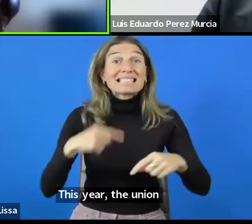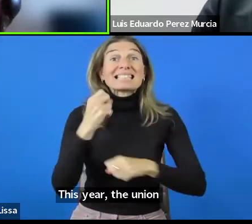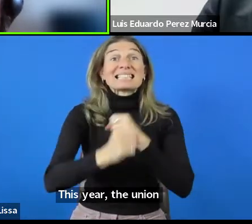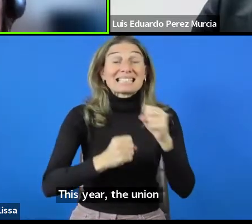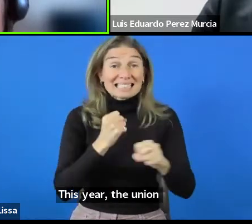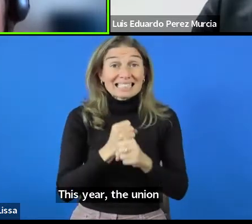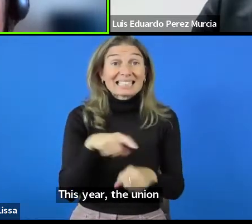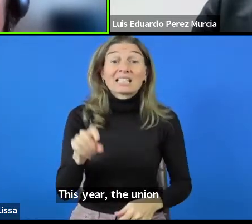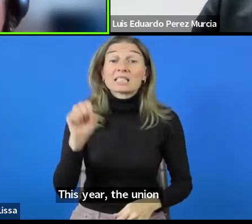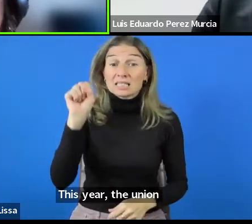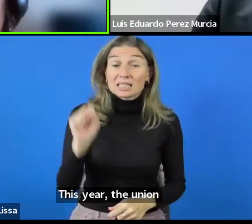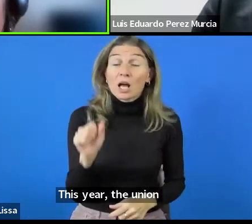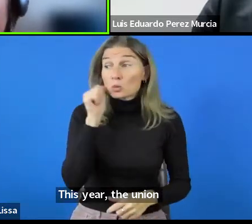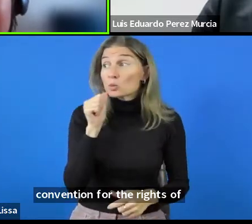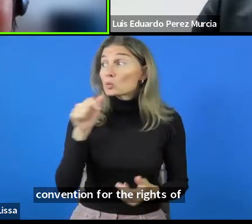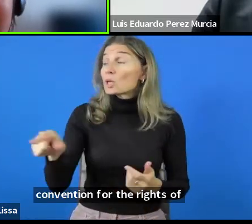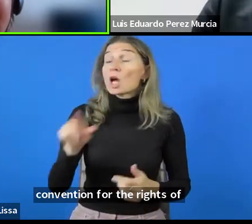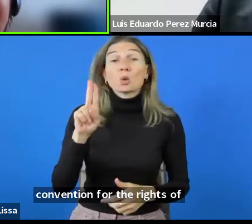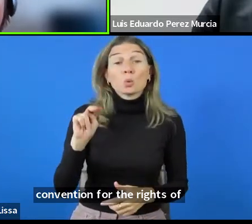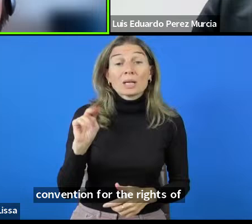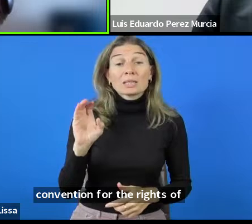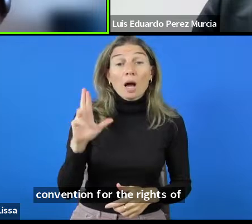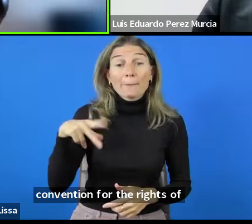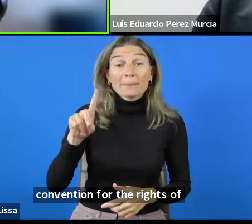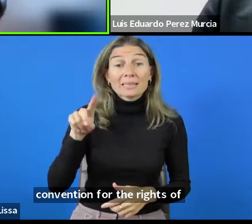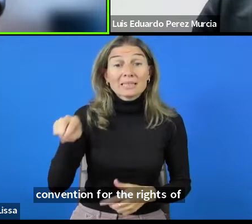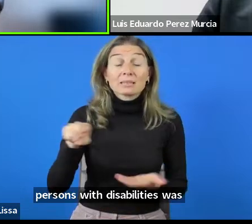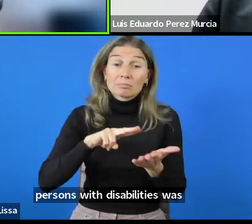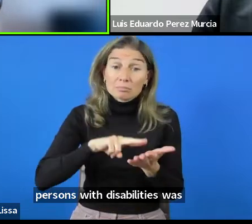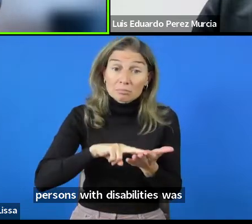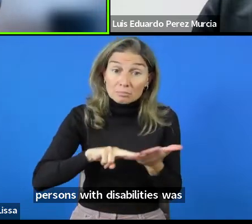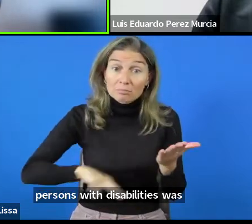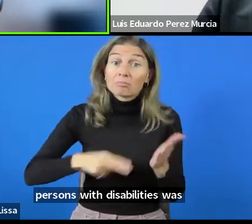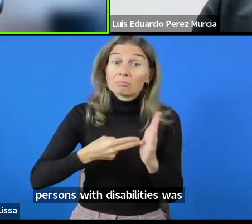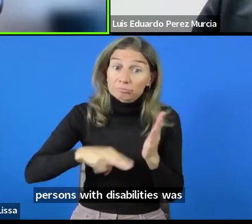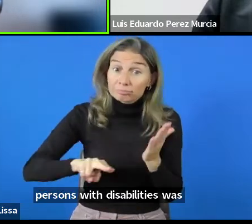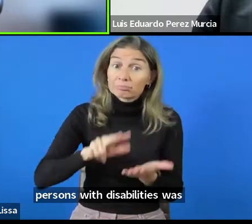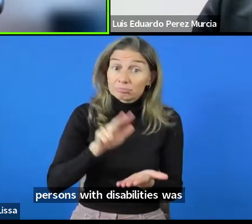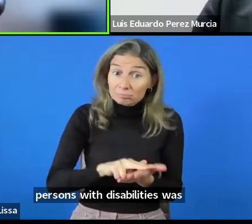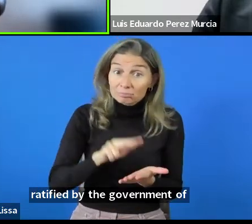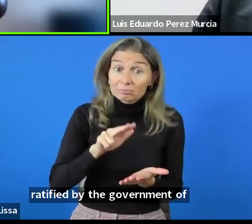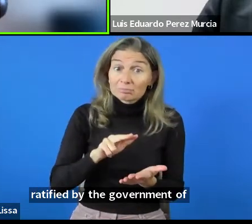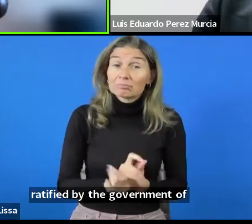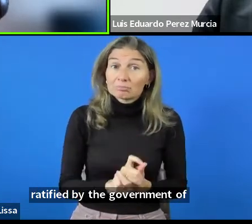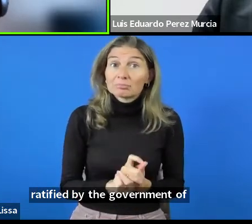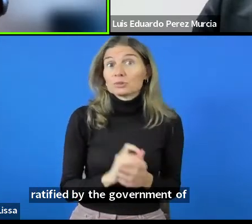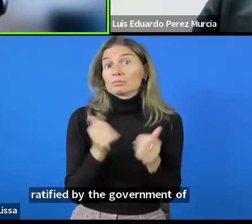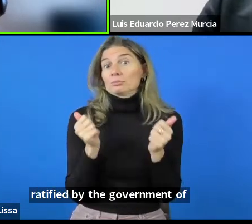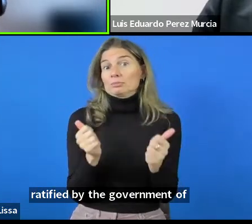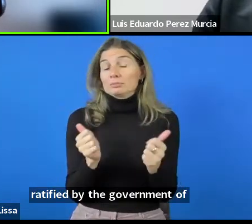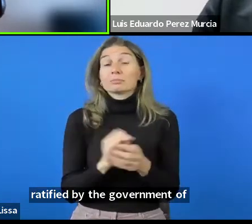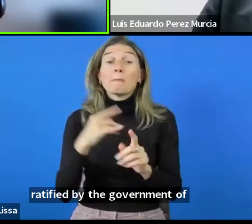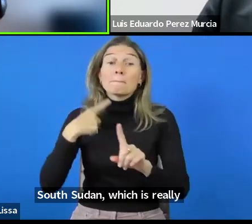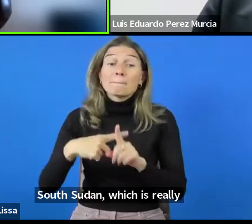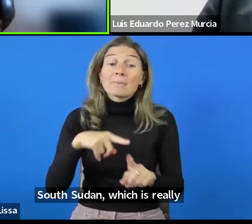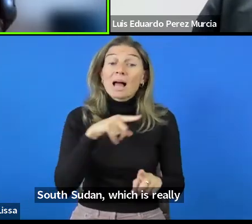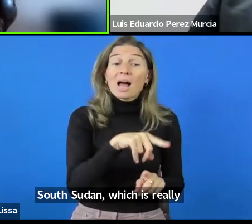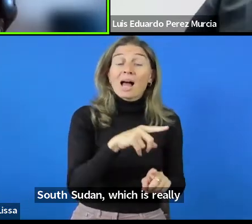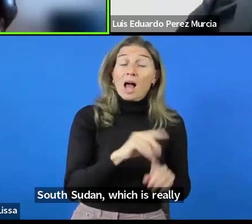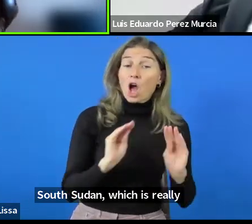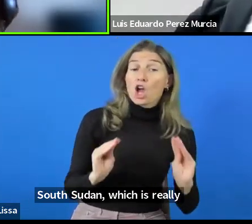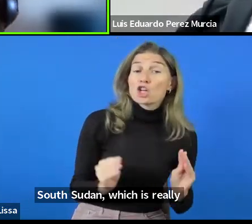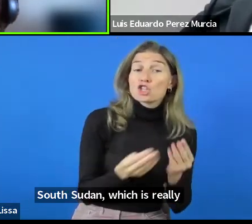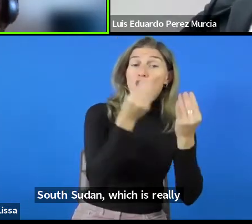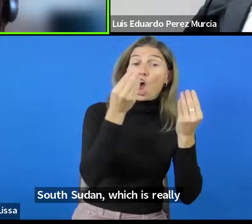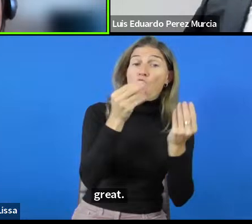government of South Sudan, which is really great. They've also been working with these young graduates with disabilities. We call them the disability